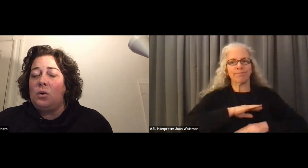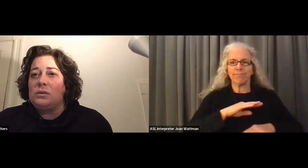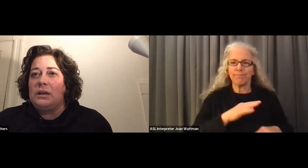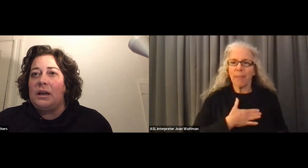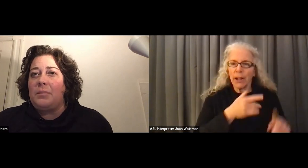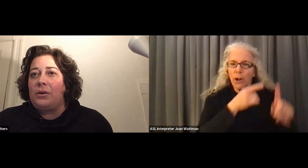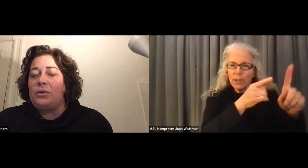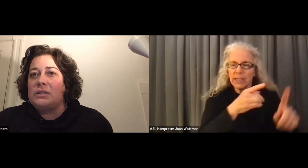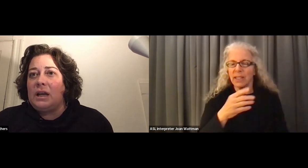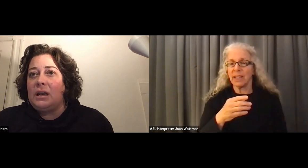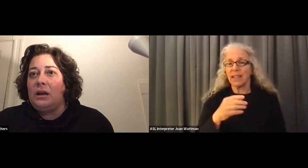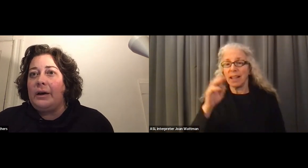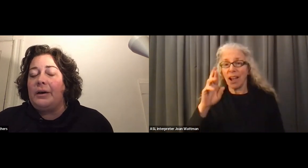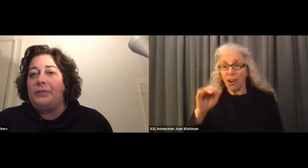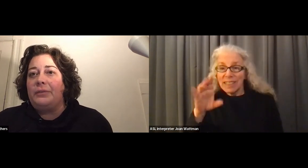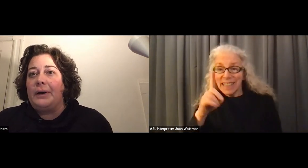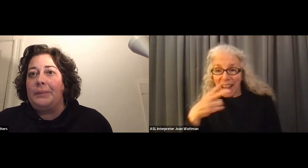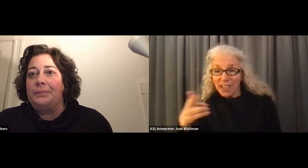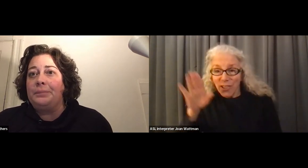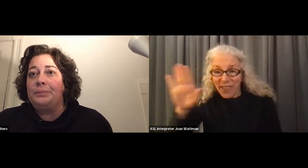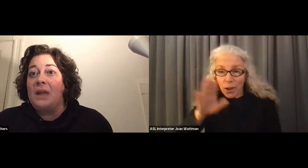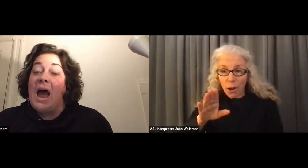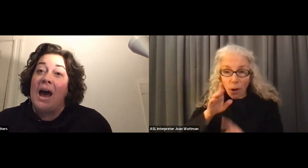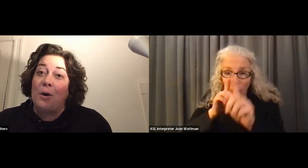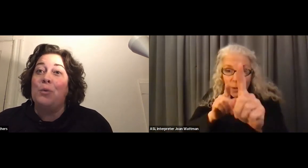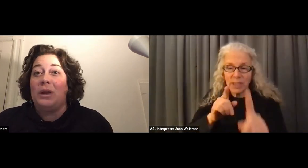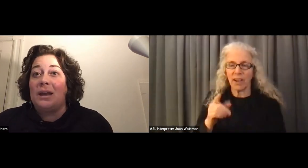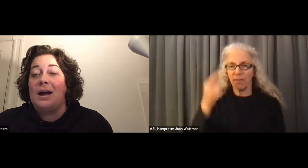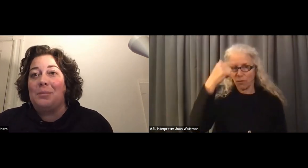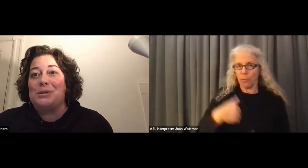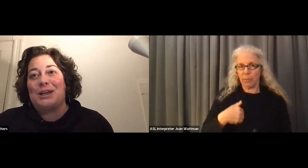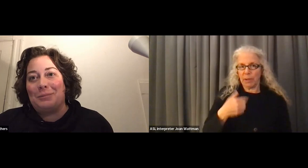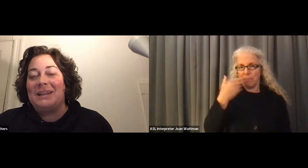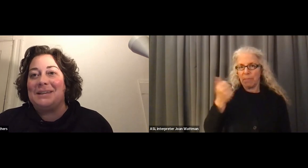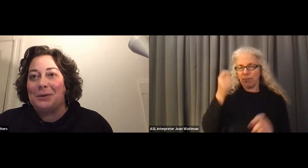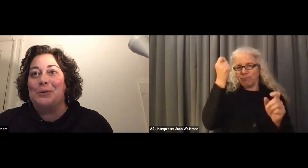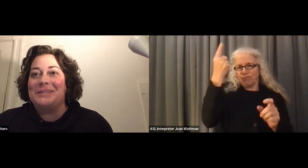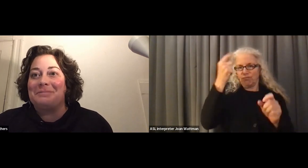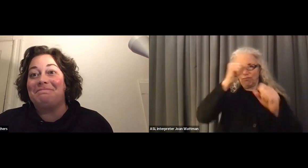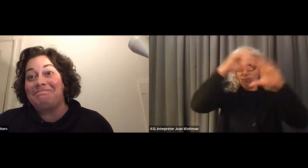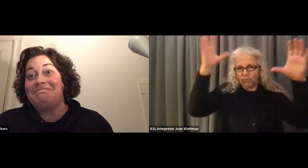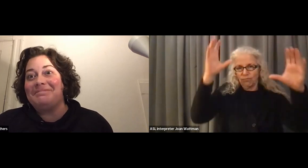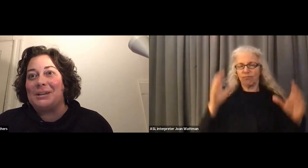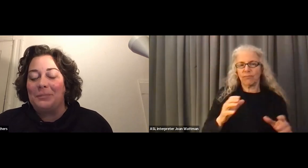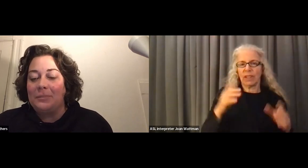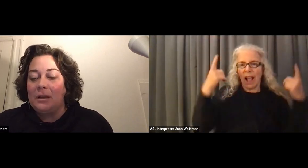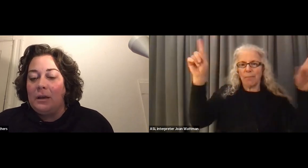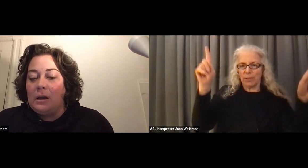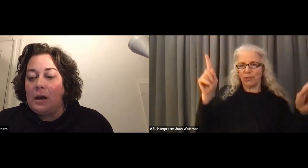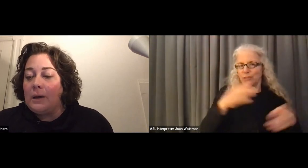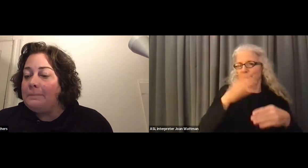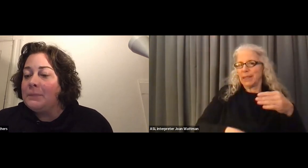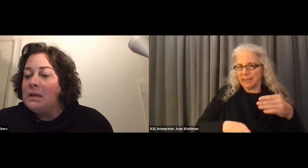commission's goals, and get a better understanding of how we can accomplish and complete these goals. So